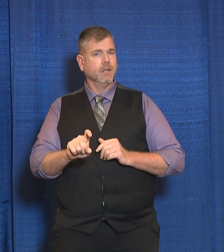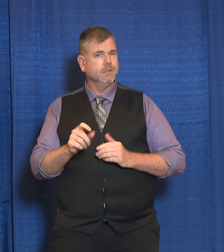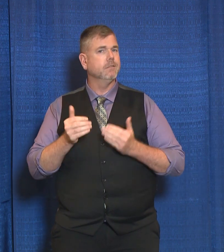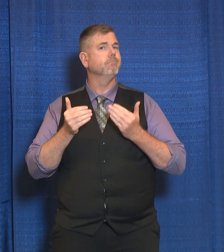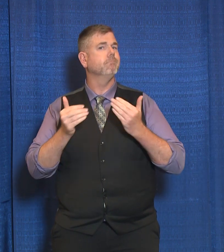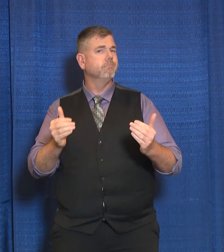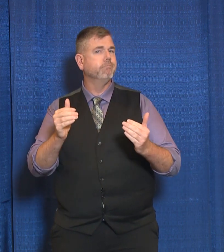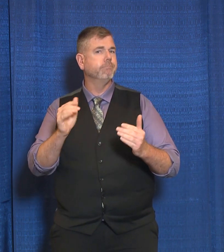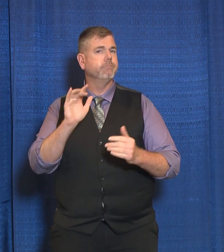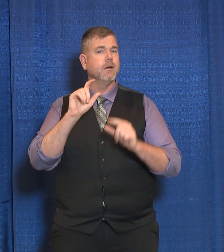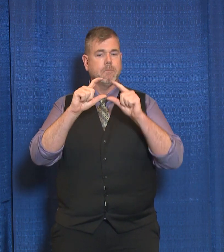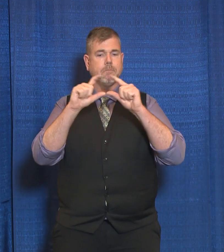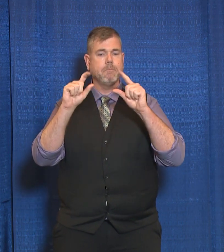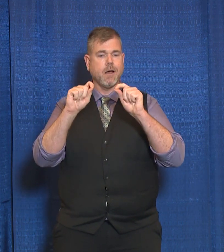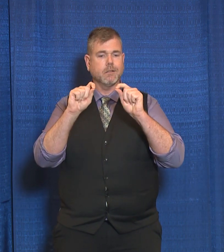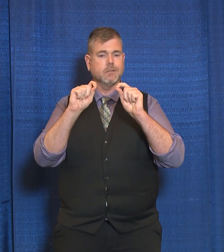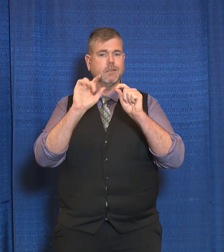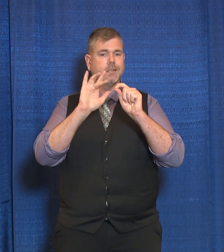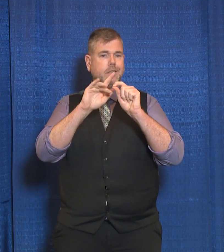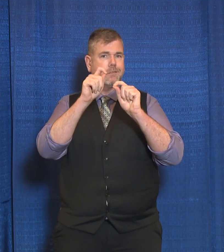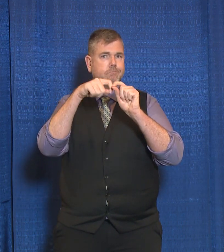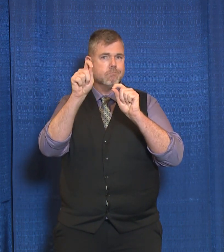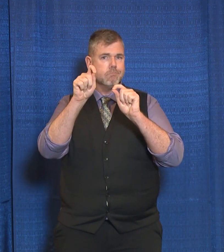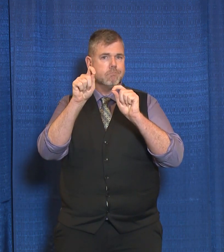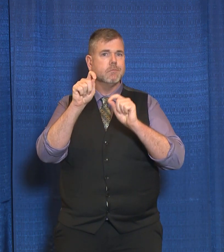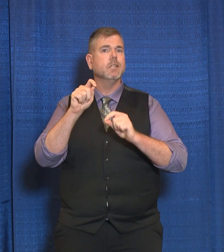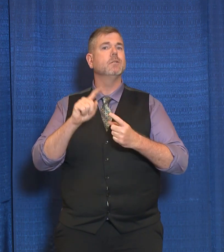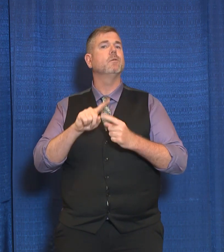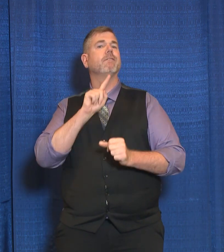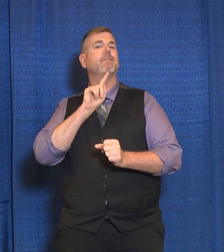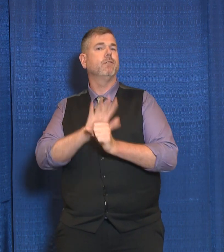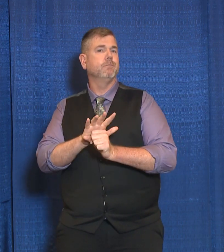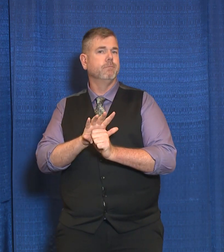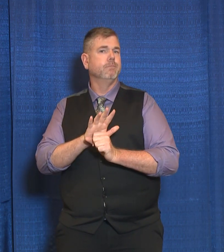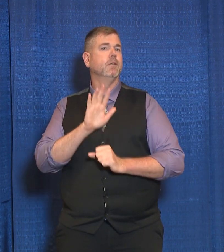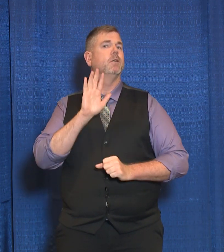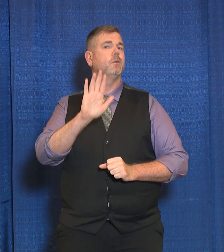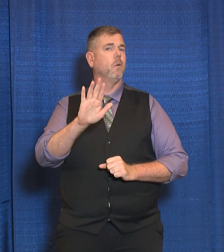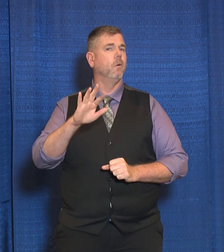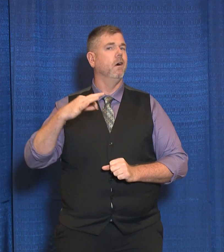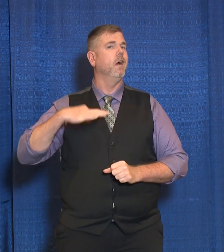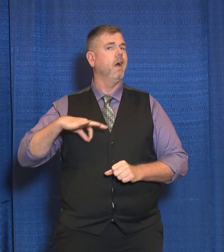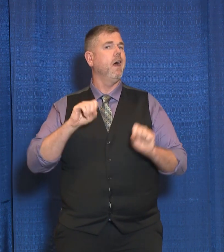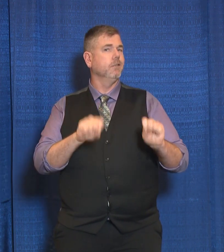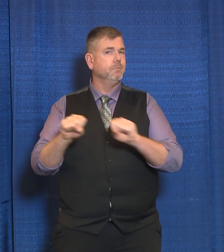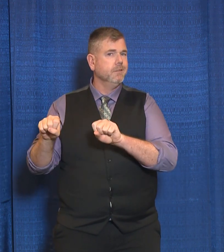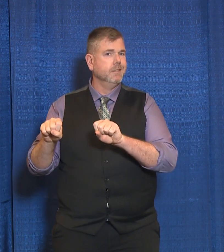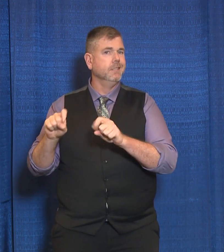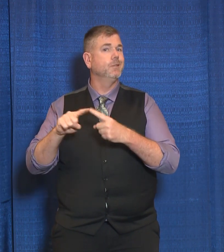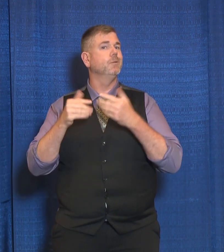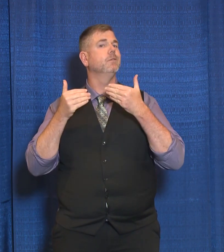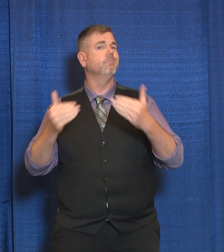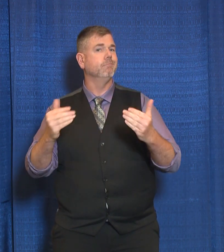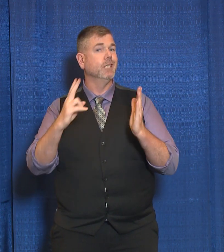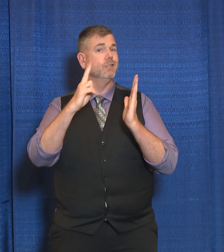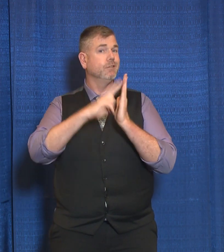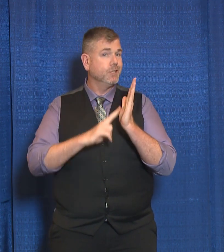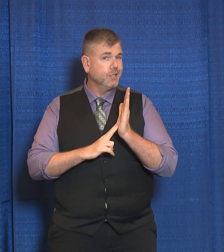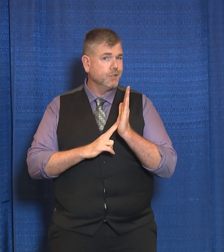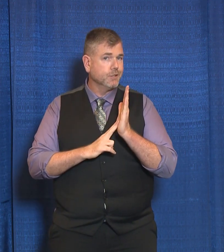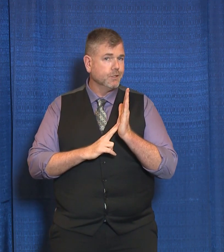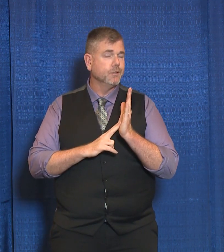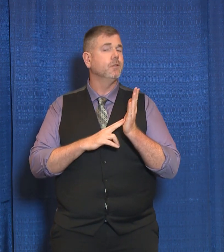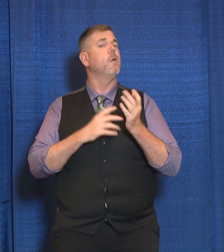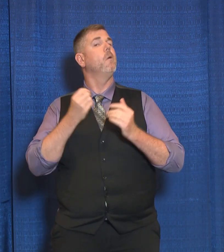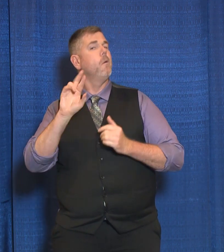You must check the box to affirm your eligibility to register or pre-register and the truth and accuracy of your